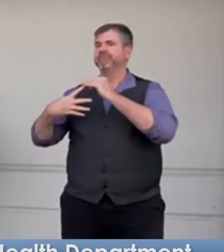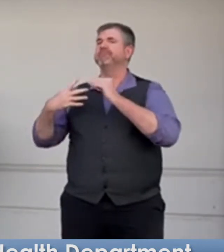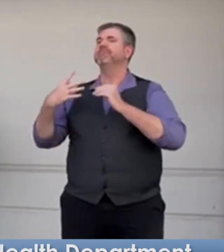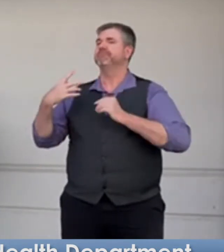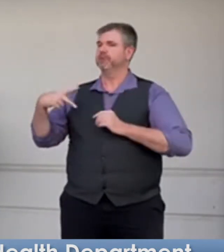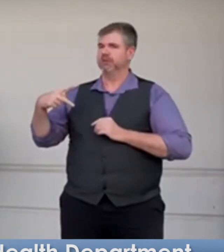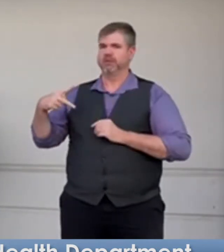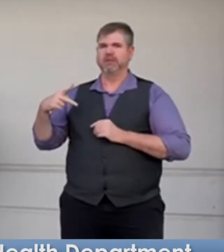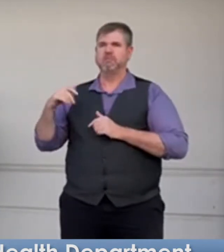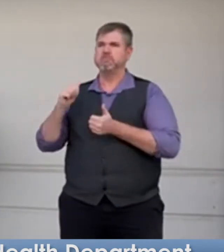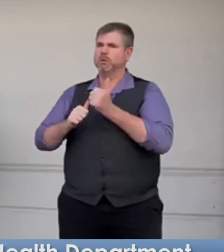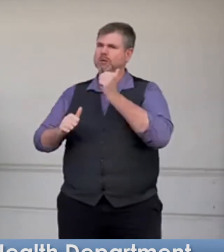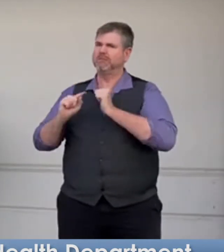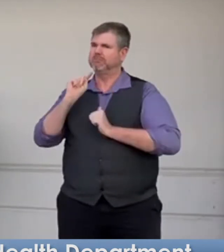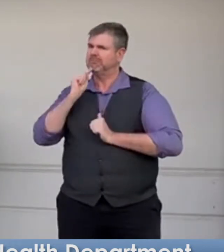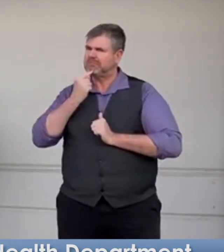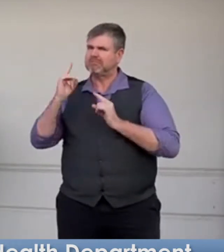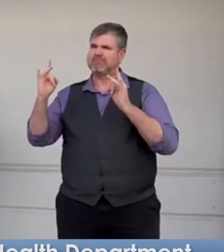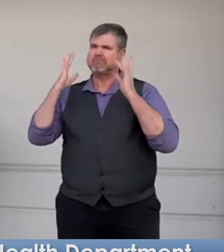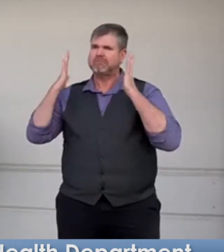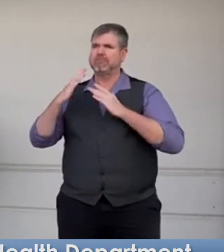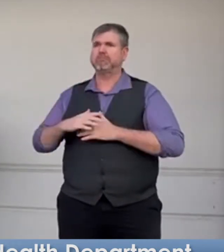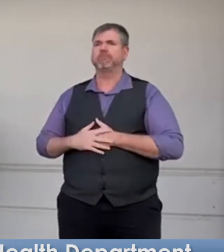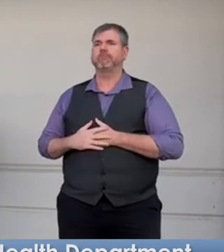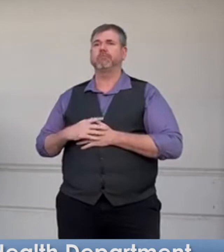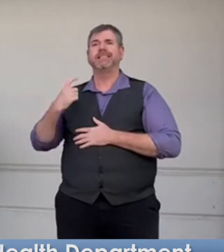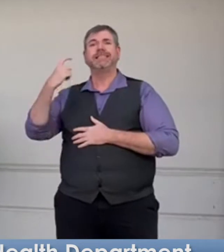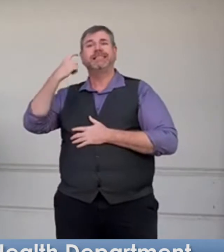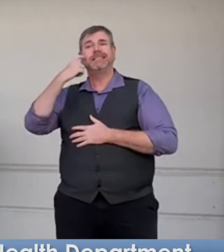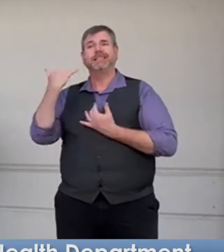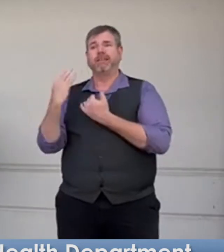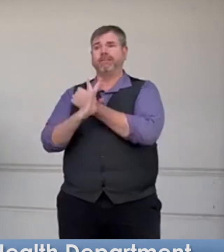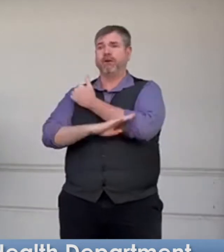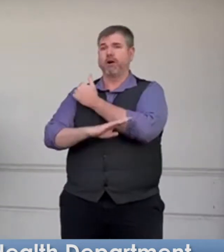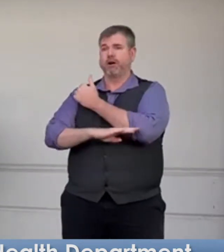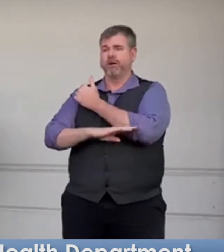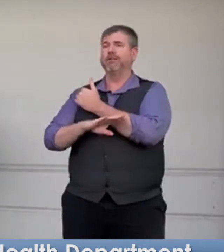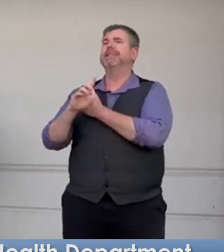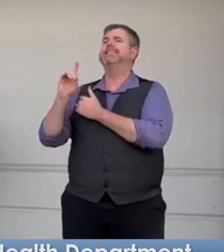the early fall. I think it was through the middle of September.